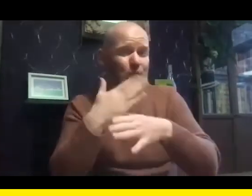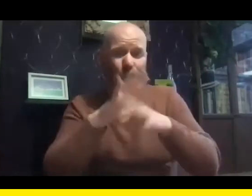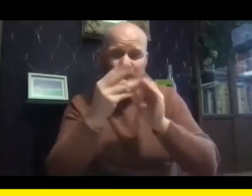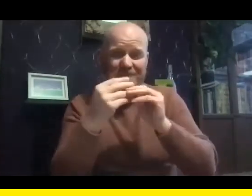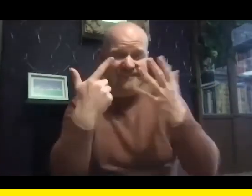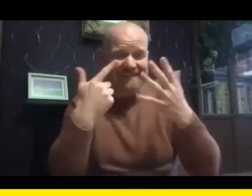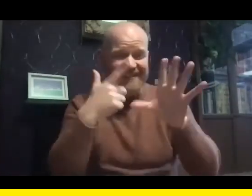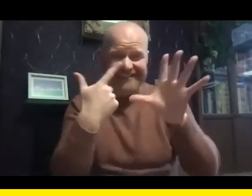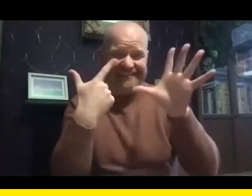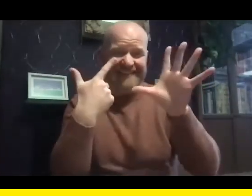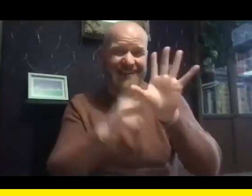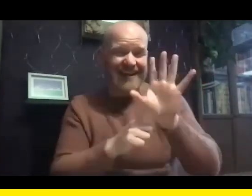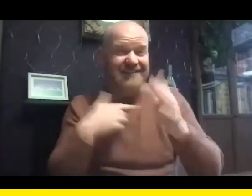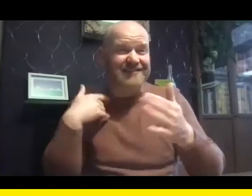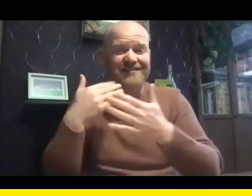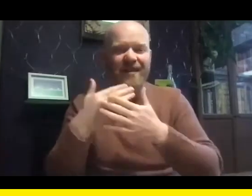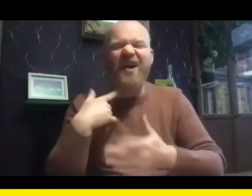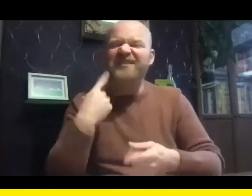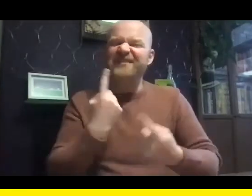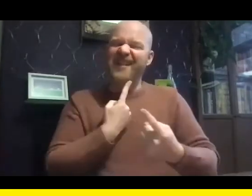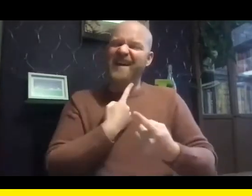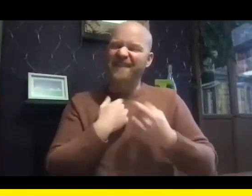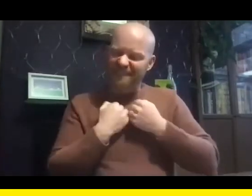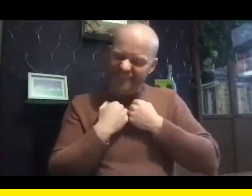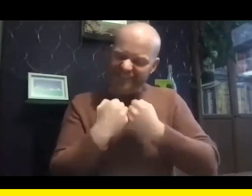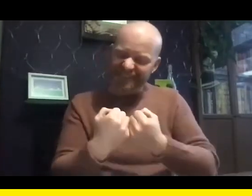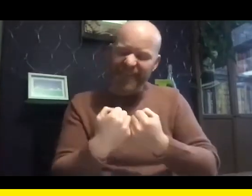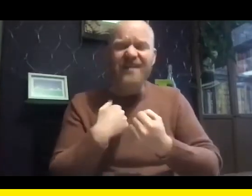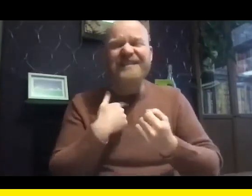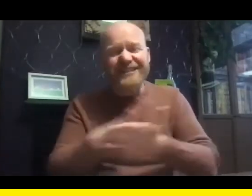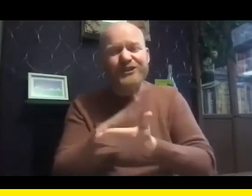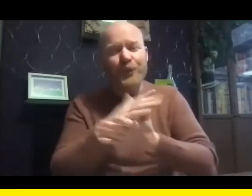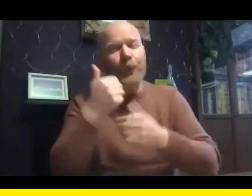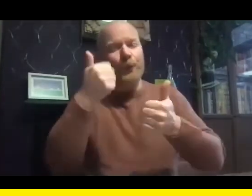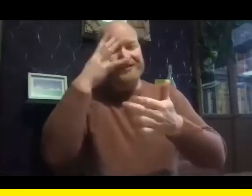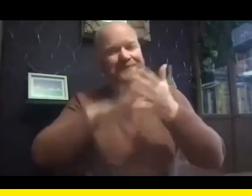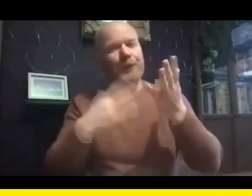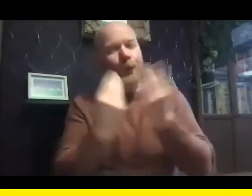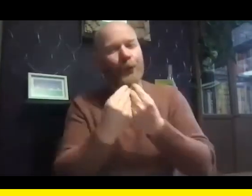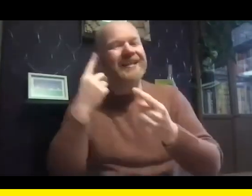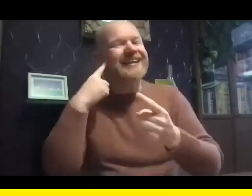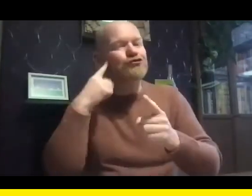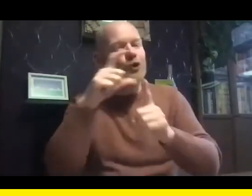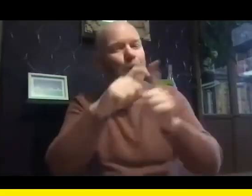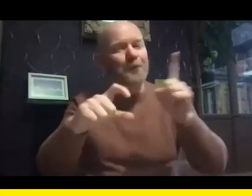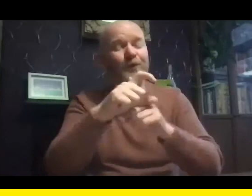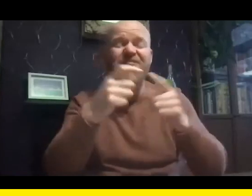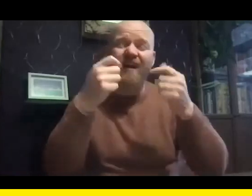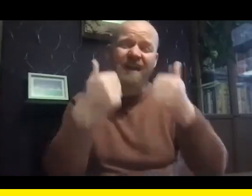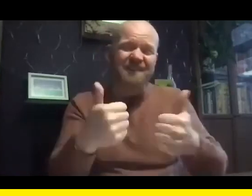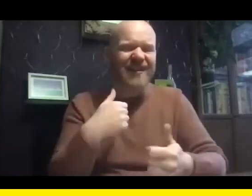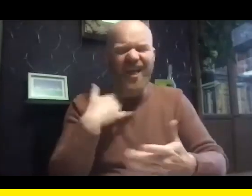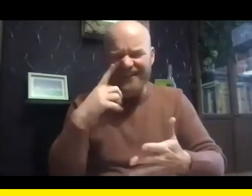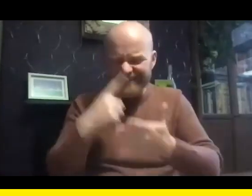at restocking. I loved that job. I loved it. It was about 7 years. Then I took a step back and I thought,